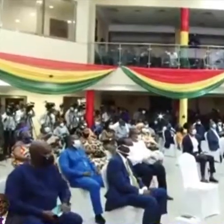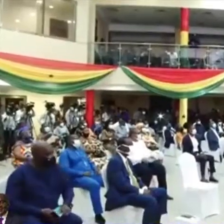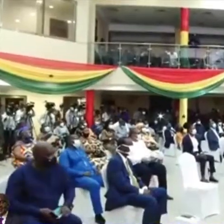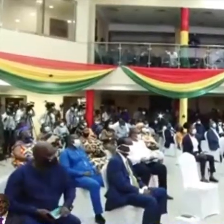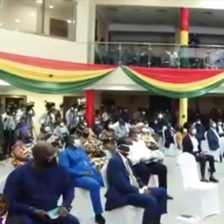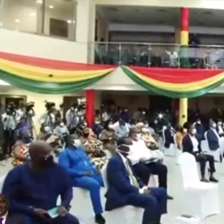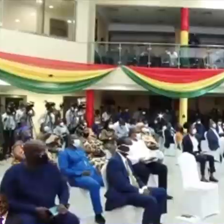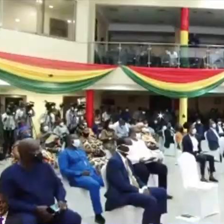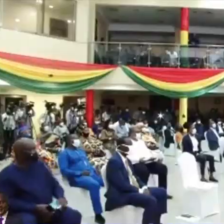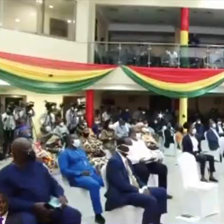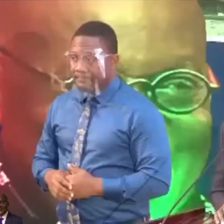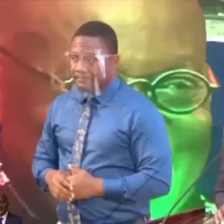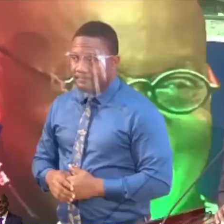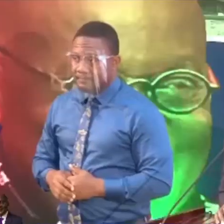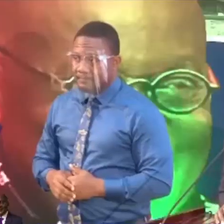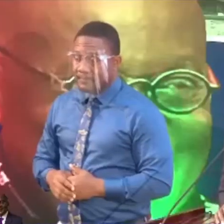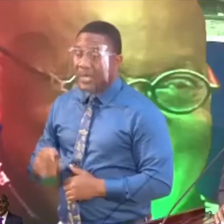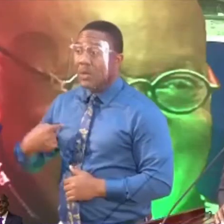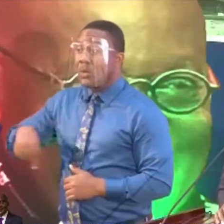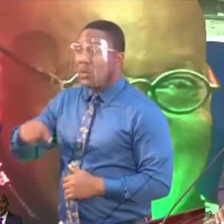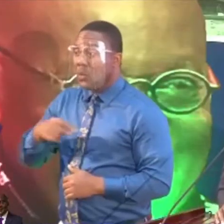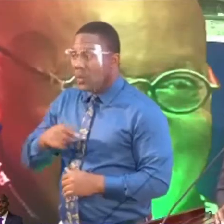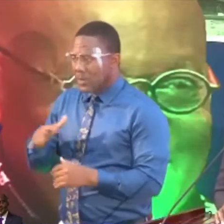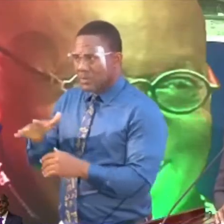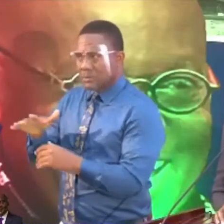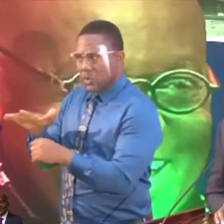Of these, we have completed